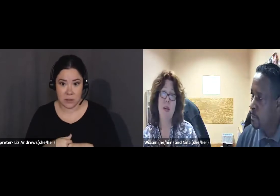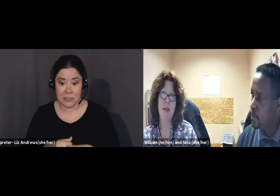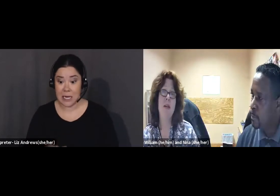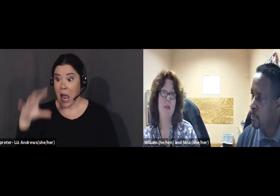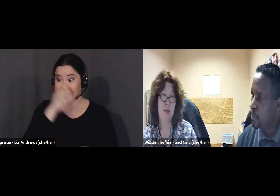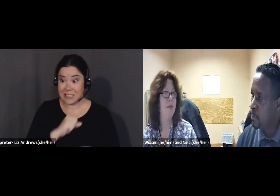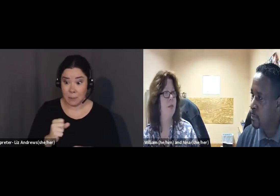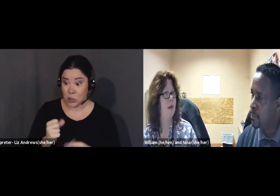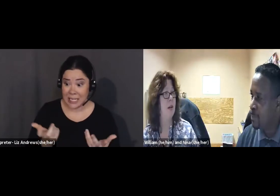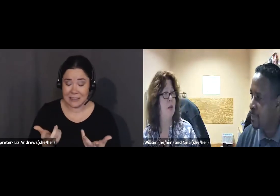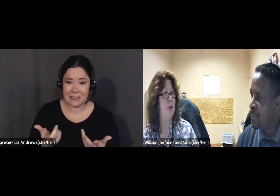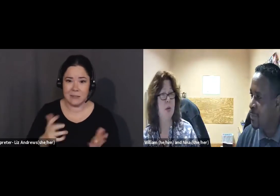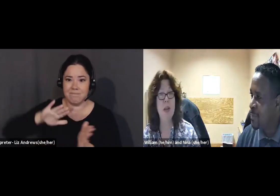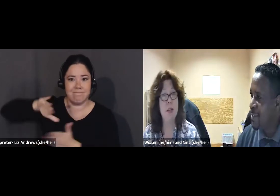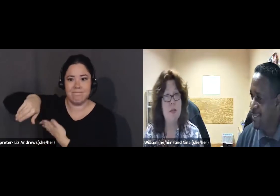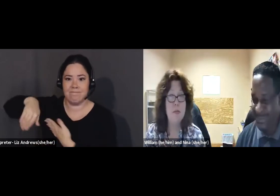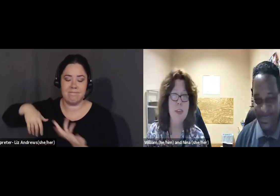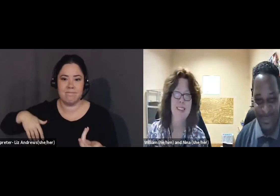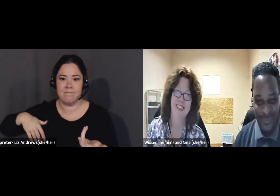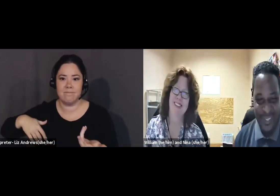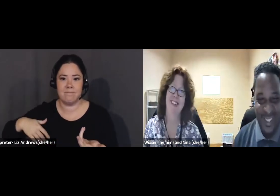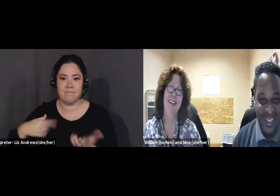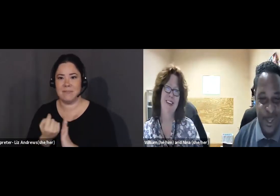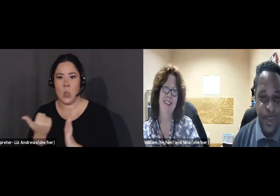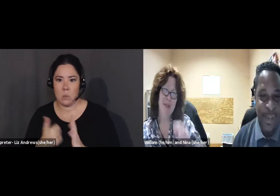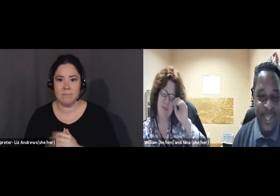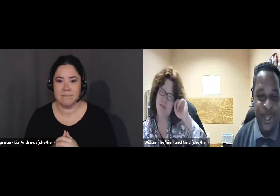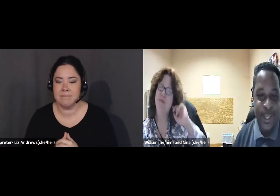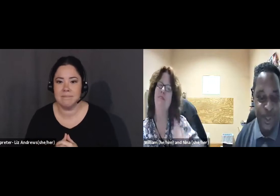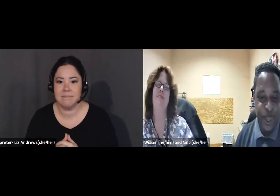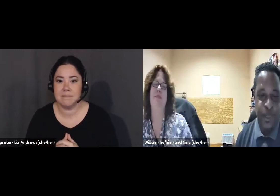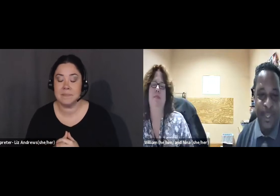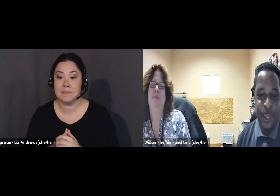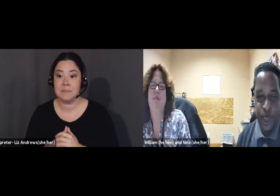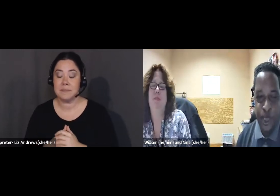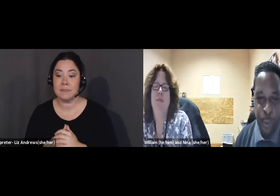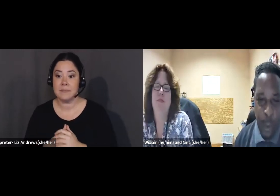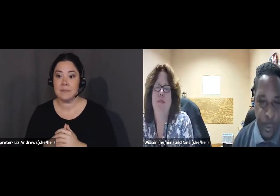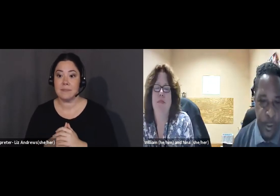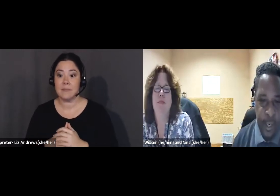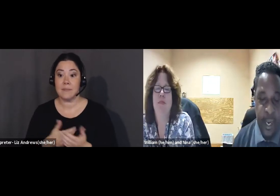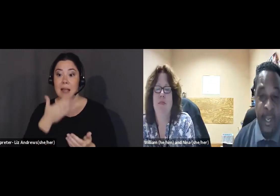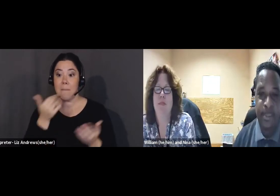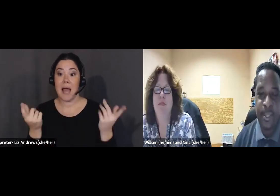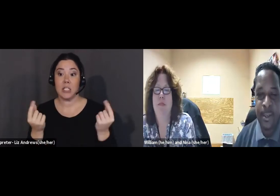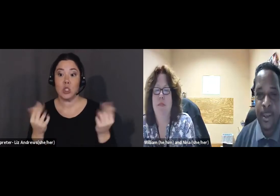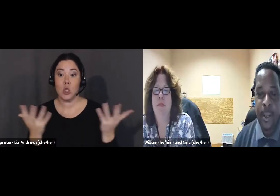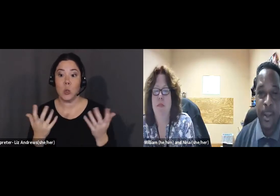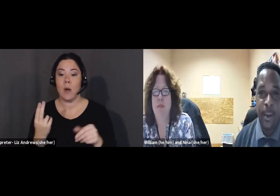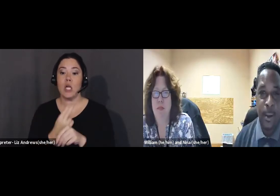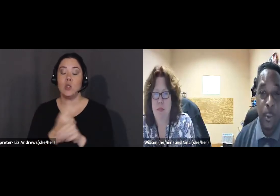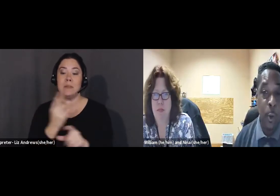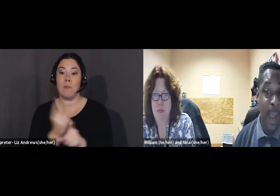Assumptions make out of you and me. So the best thing to do is to use proper